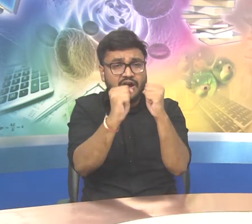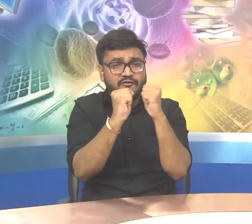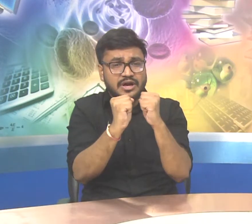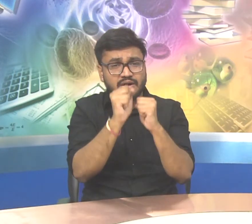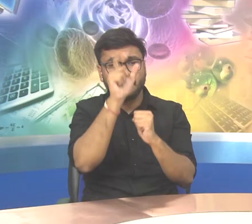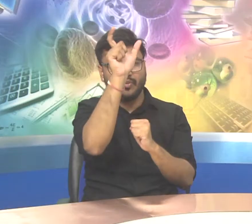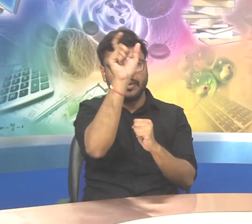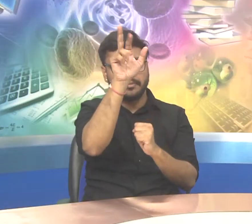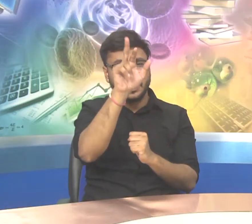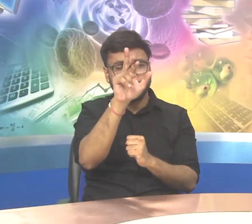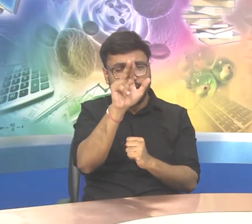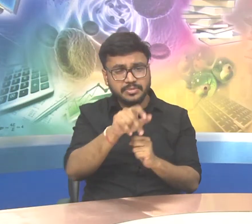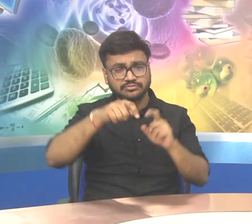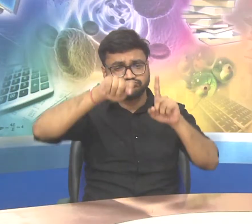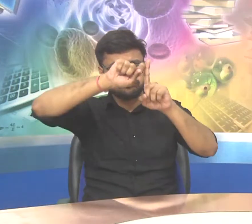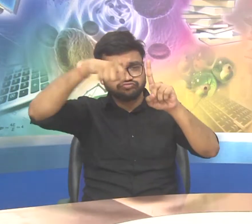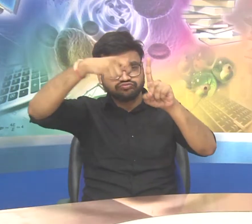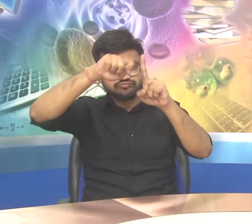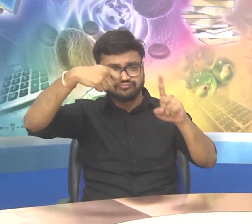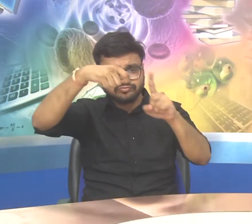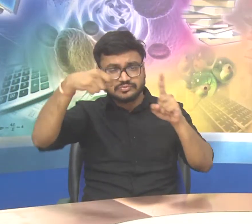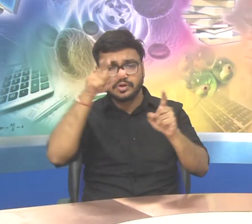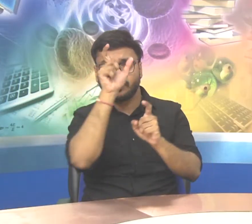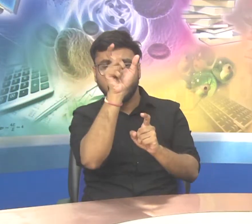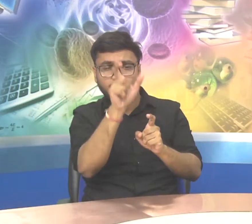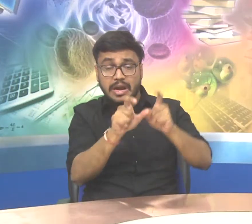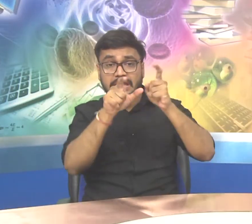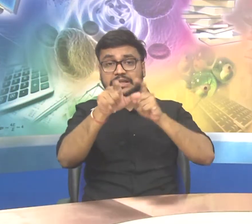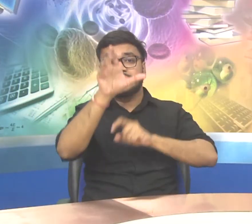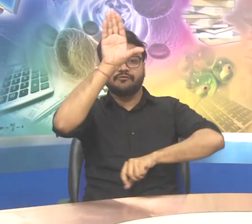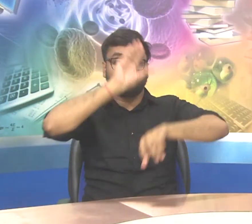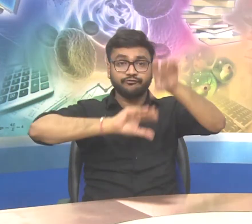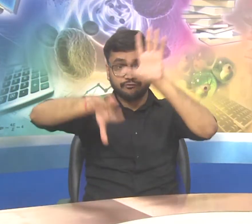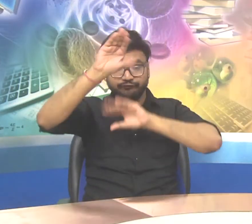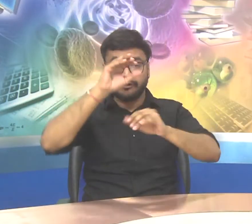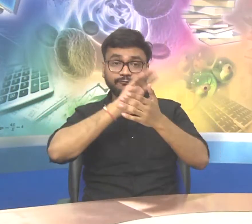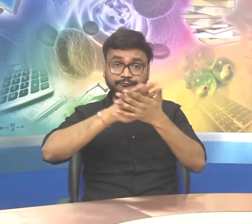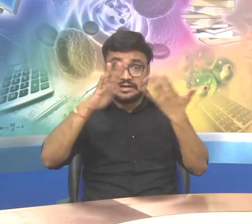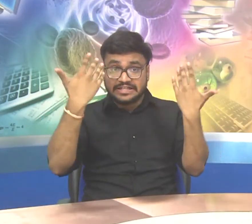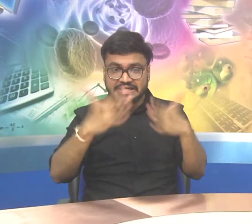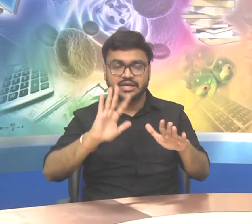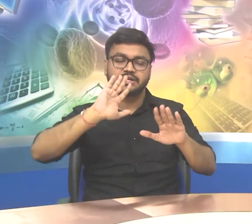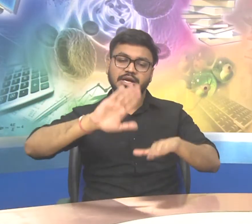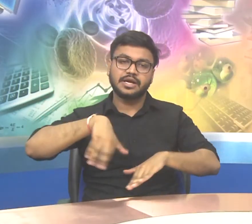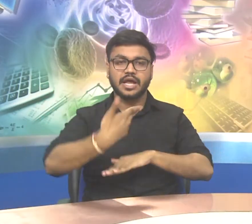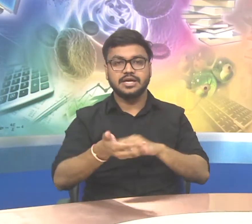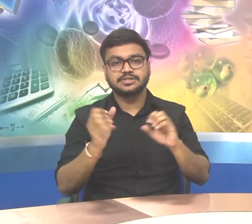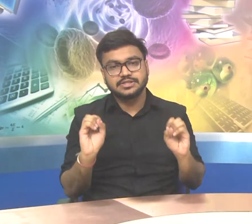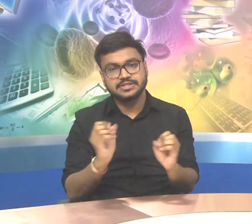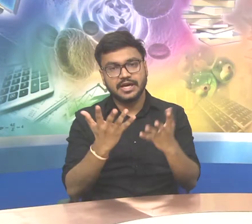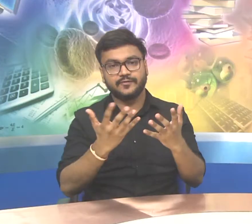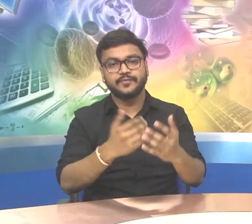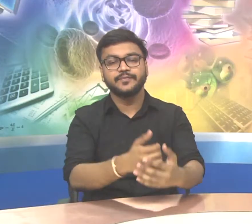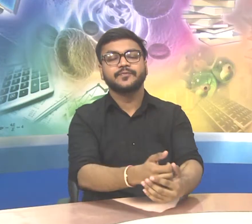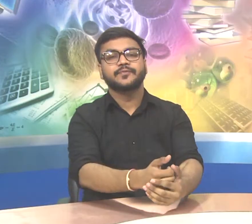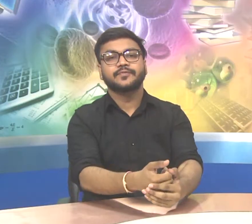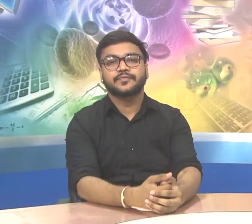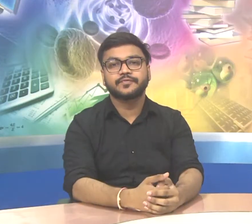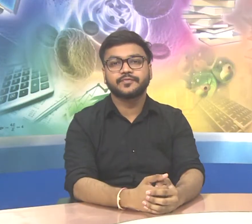Before starting our part, let's learn some difficult words for better understanding.